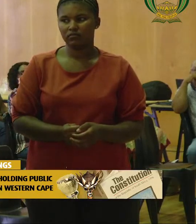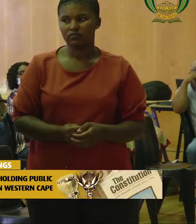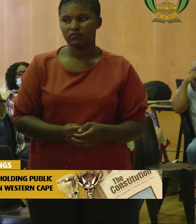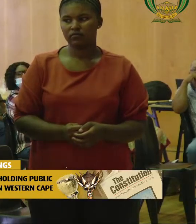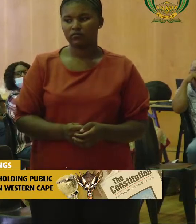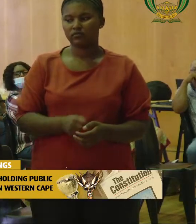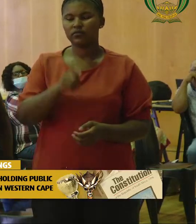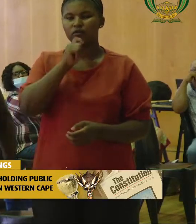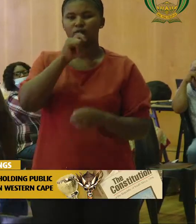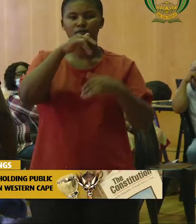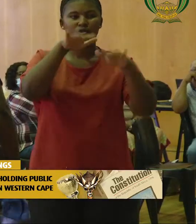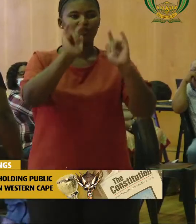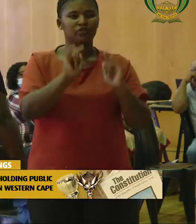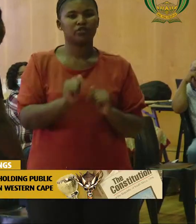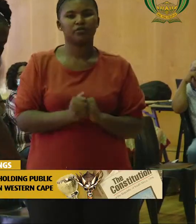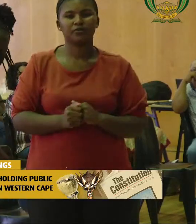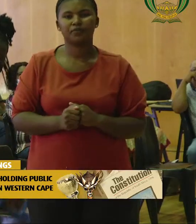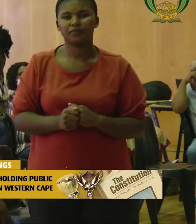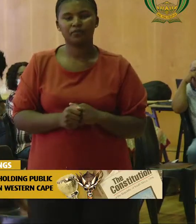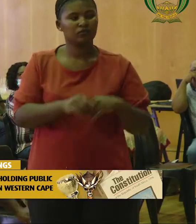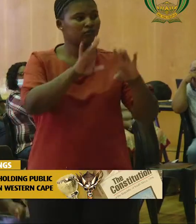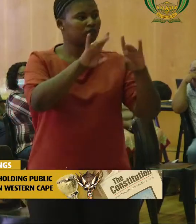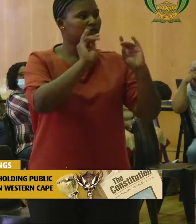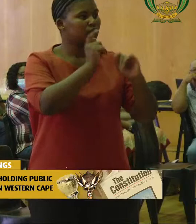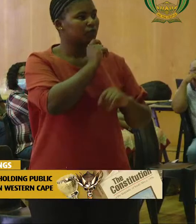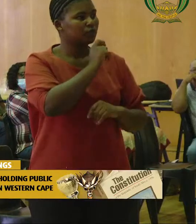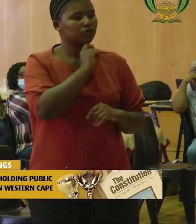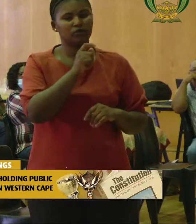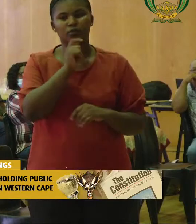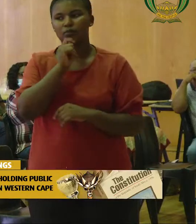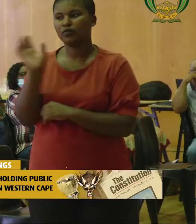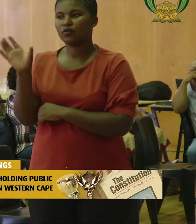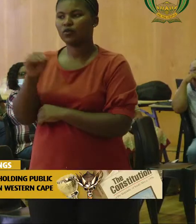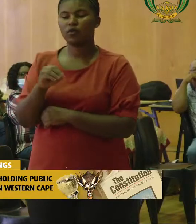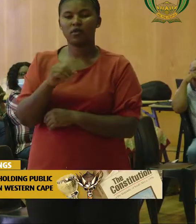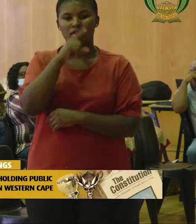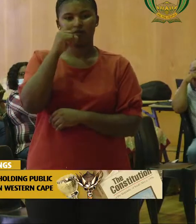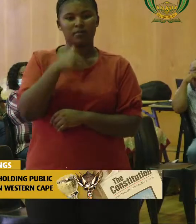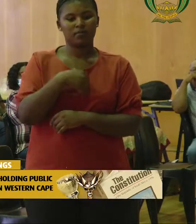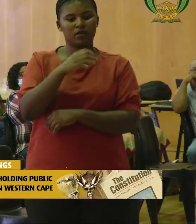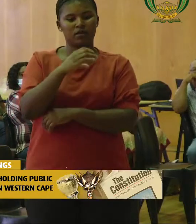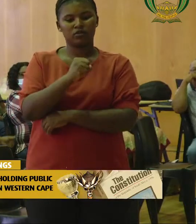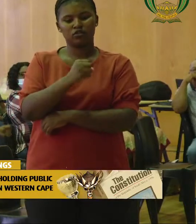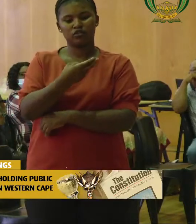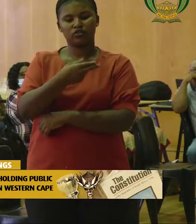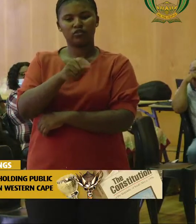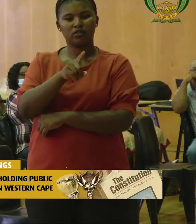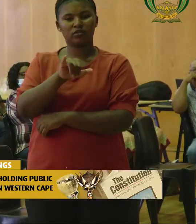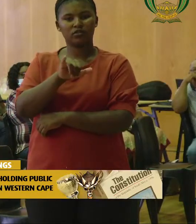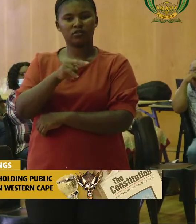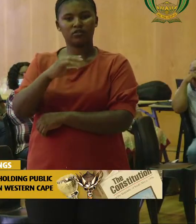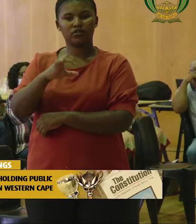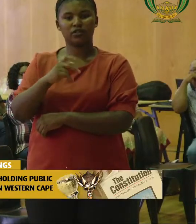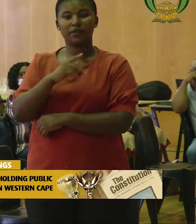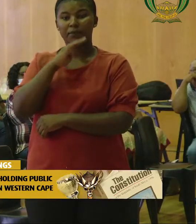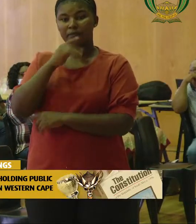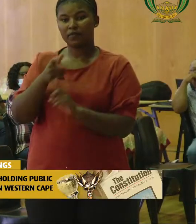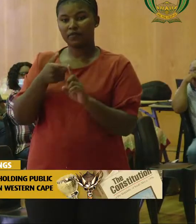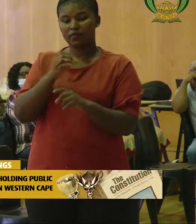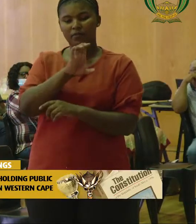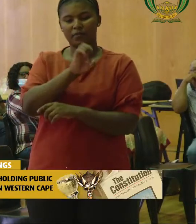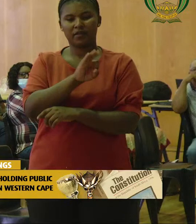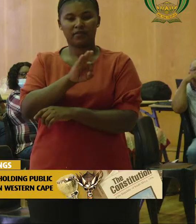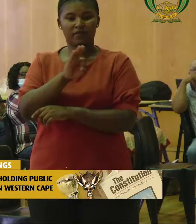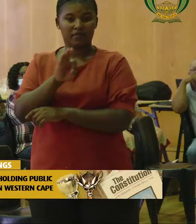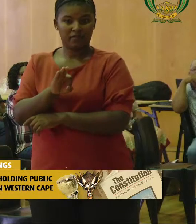Good morning, Chair. Good morning, everyone in the House. My name is Shetrick Tinga. I am from the EFF. I am a treasurer who